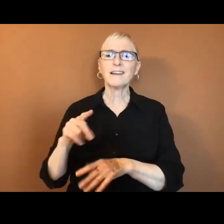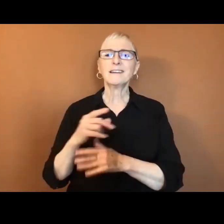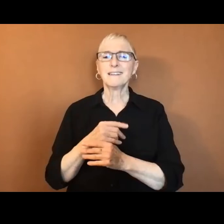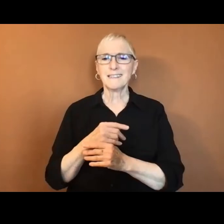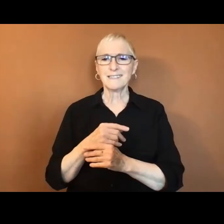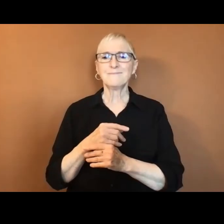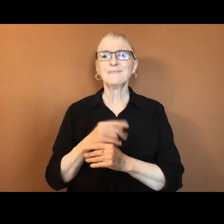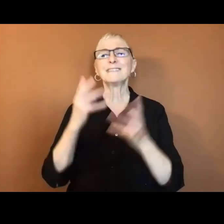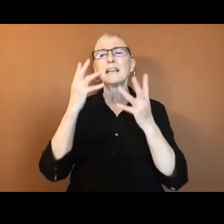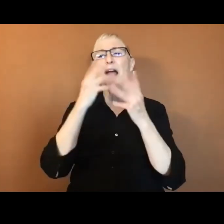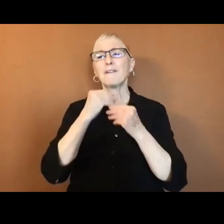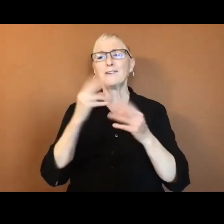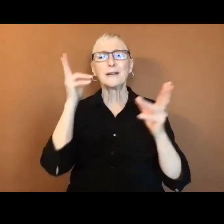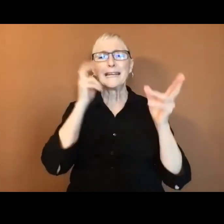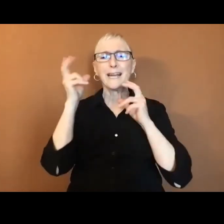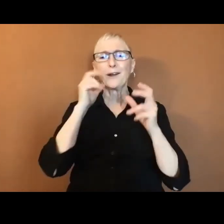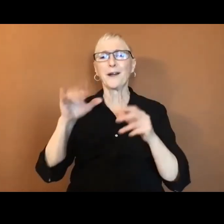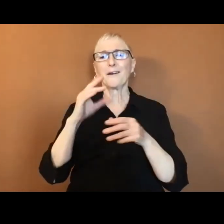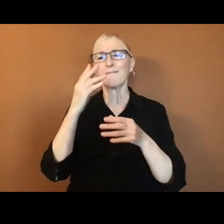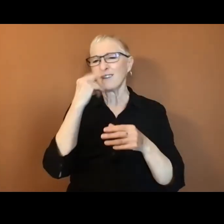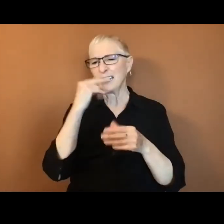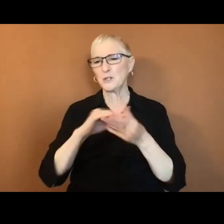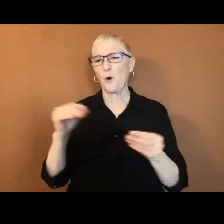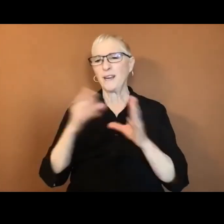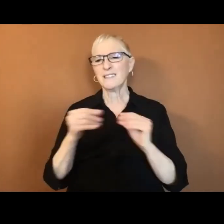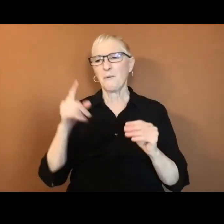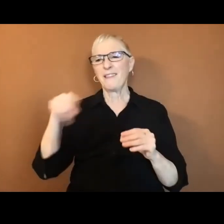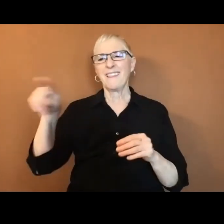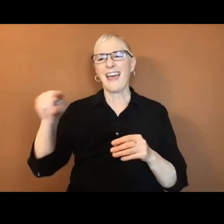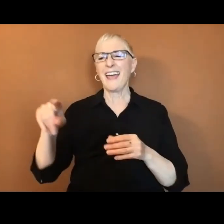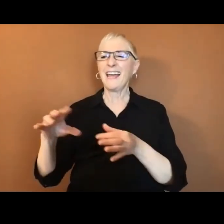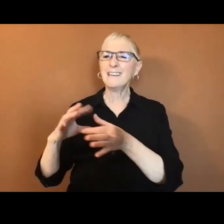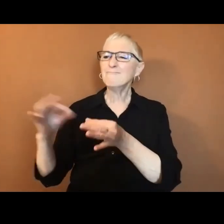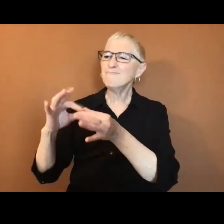it's lovely to hear all their funny stories when they compare notes with